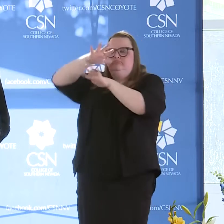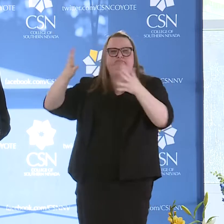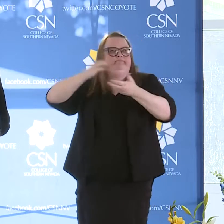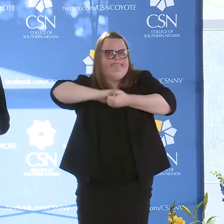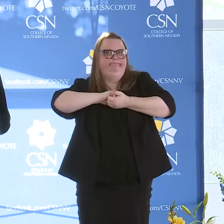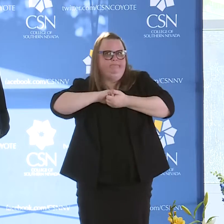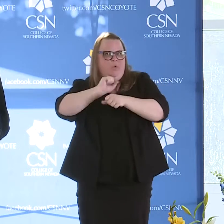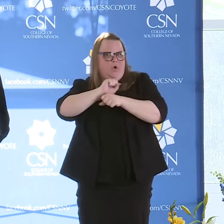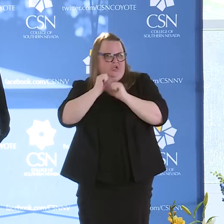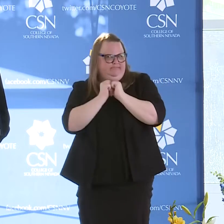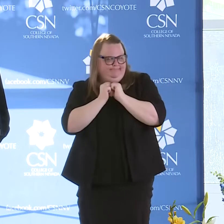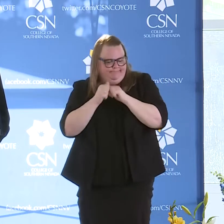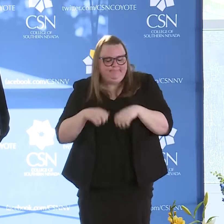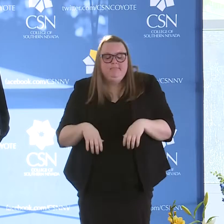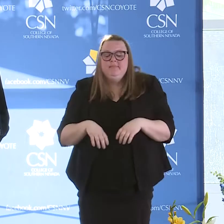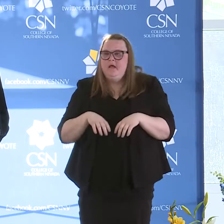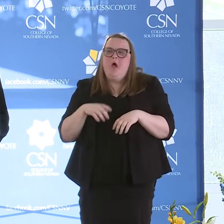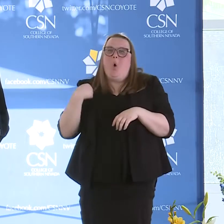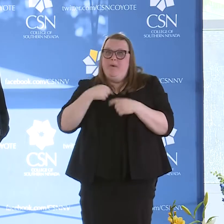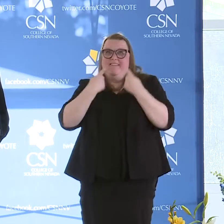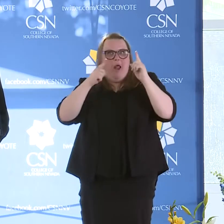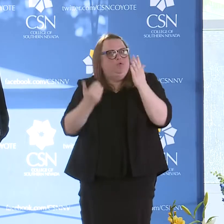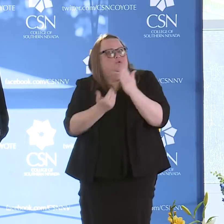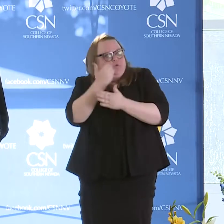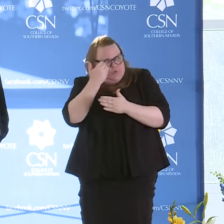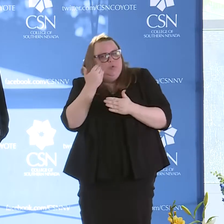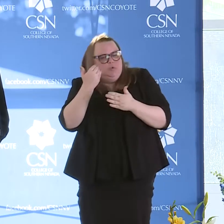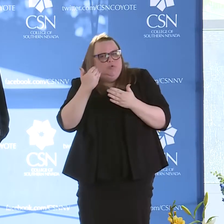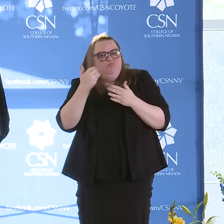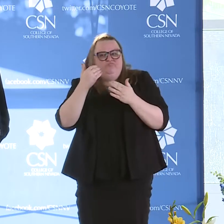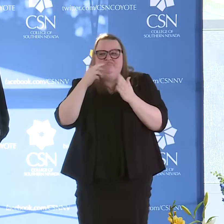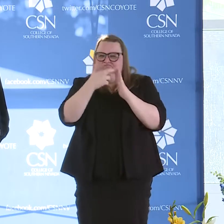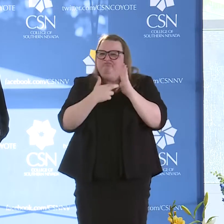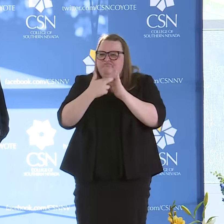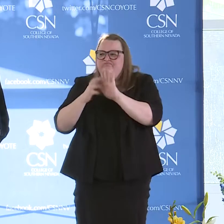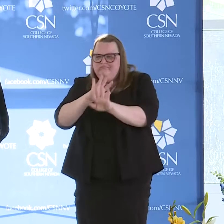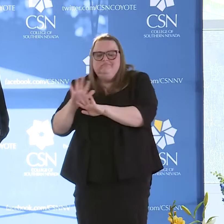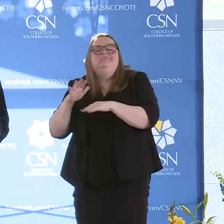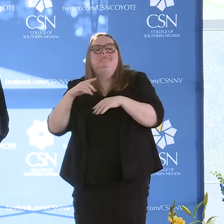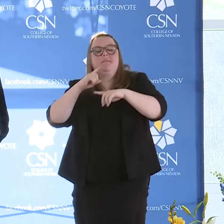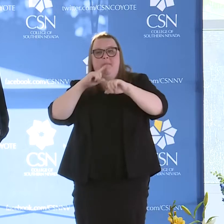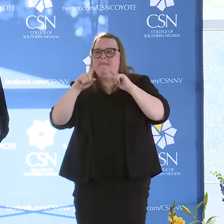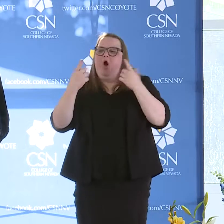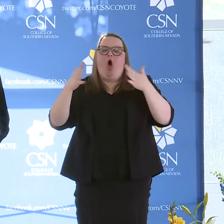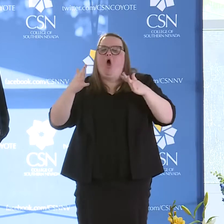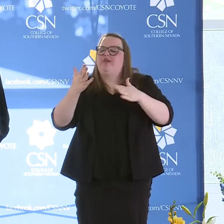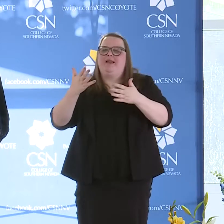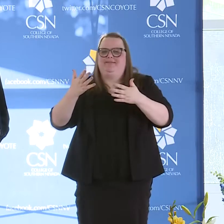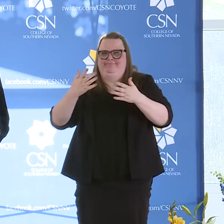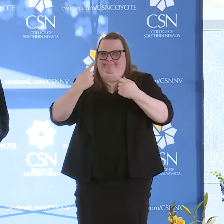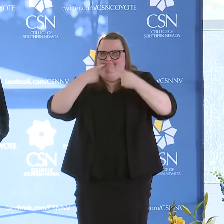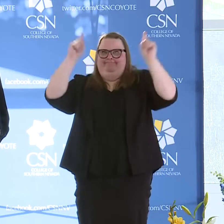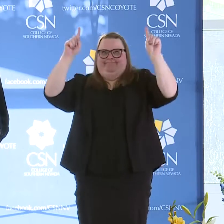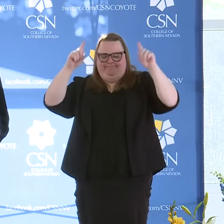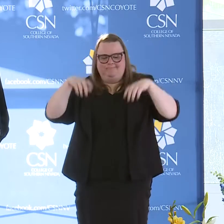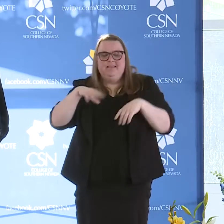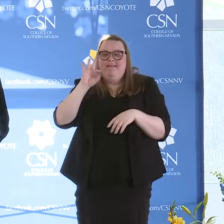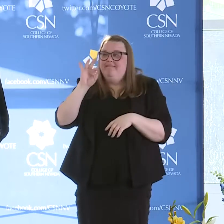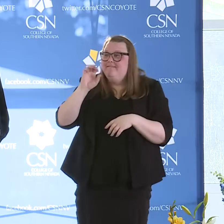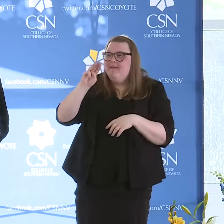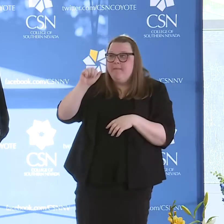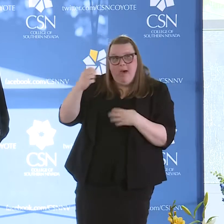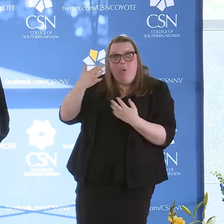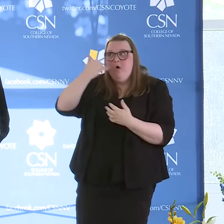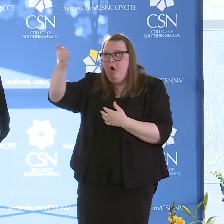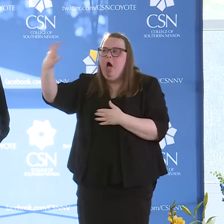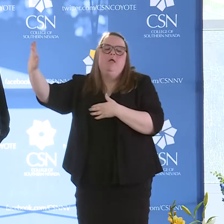we've already made significant progress. FEMA has answered the call and will have boots on the ground here in Nevada, southern